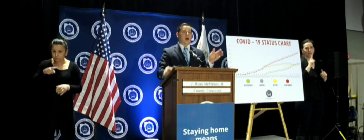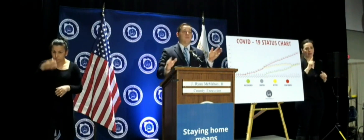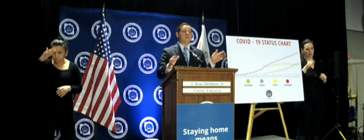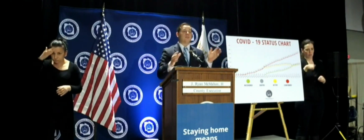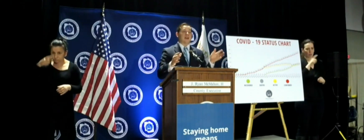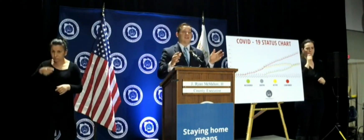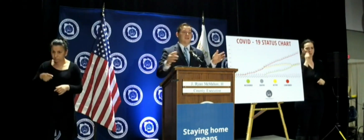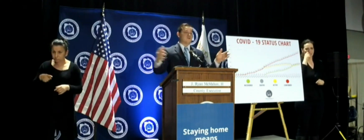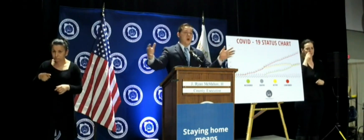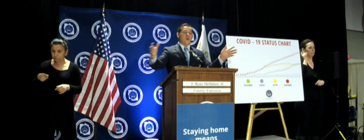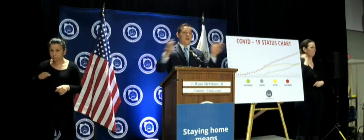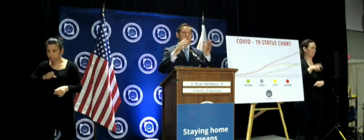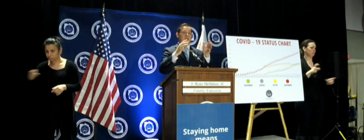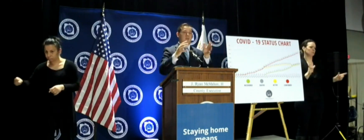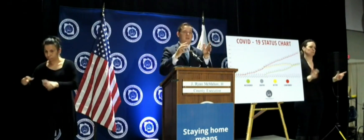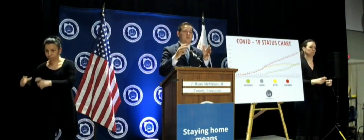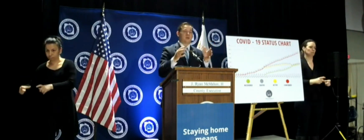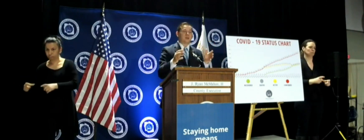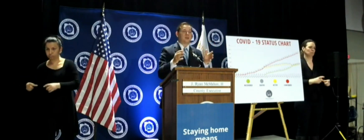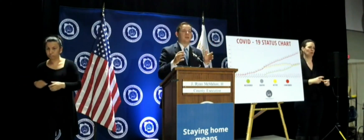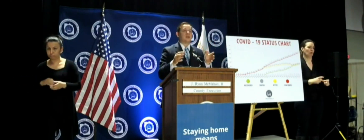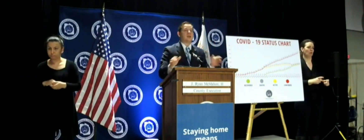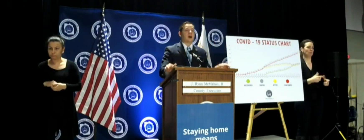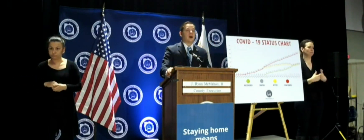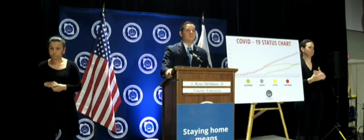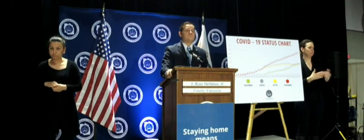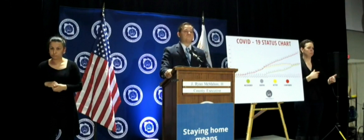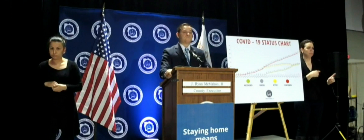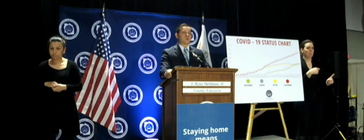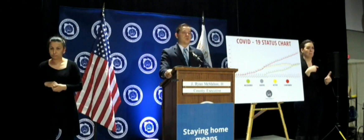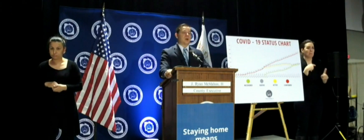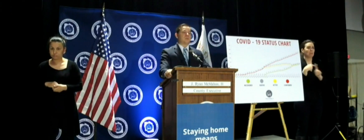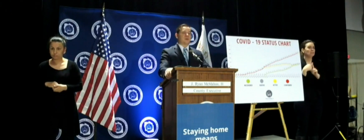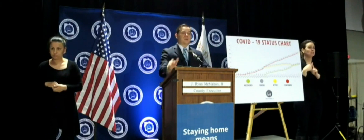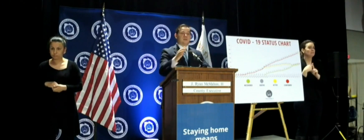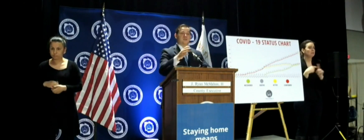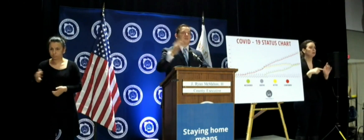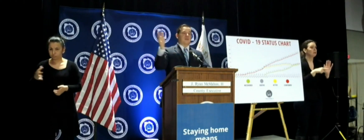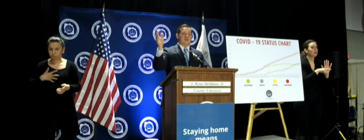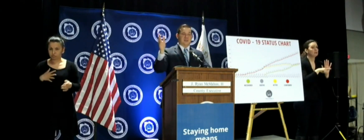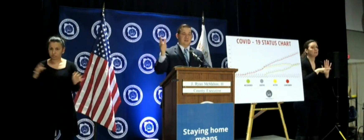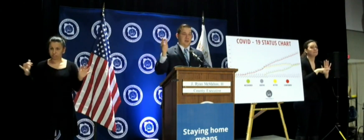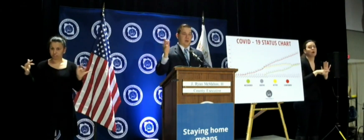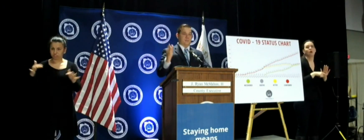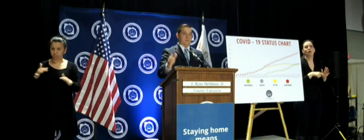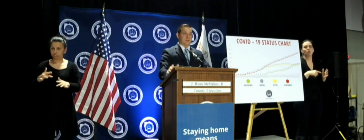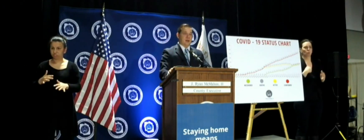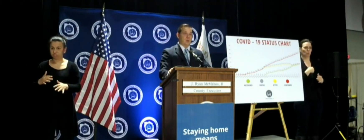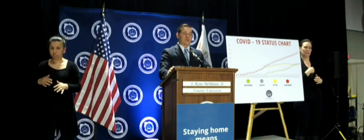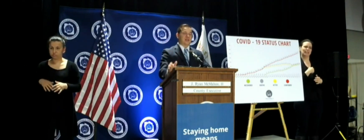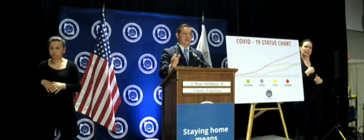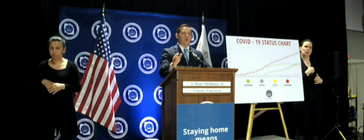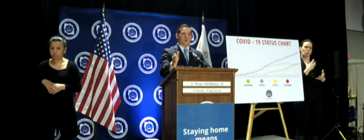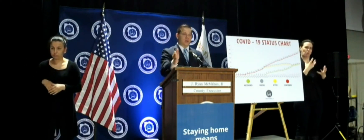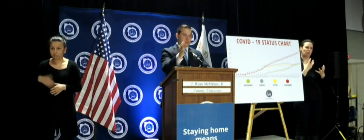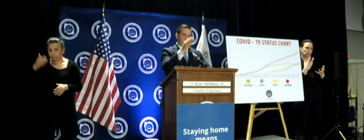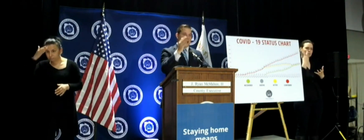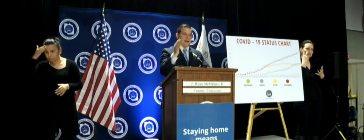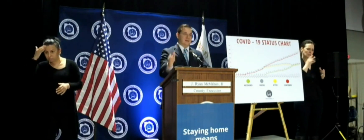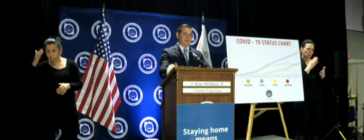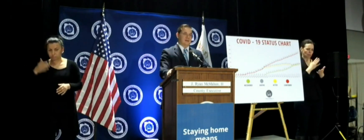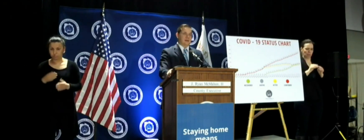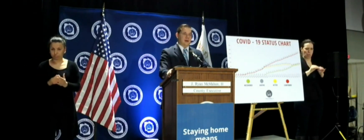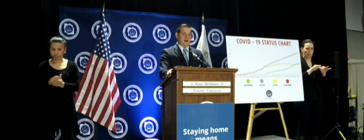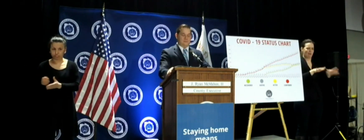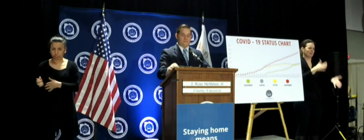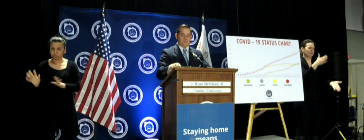go, and hypothetically, if no one else came into the community, you might be able to starve the virus out that way. And I wish on day one we could have tried